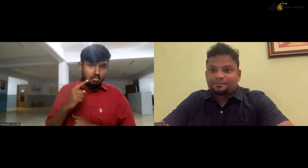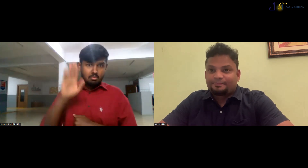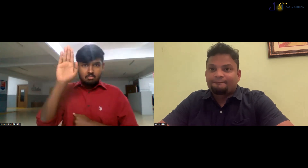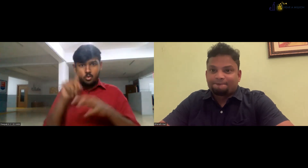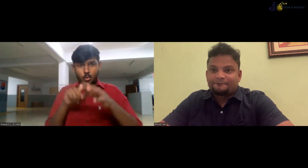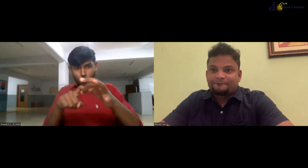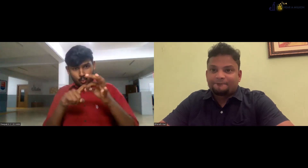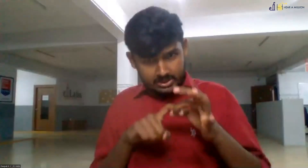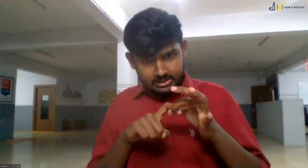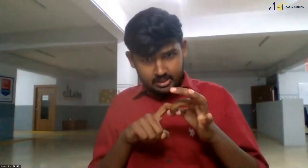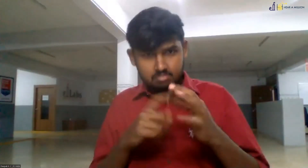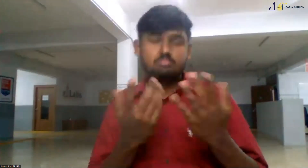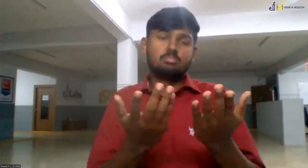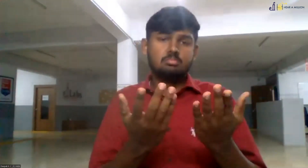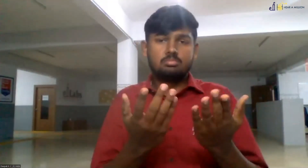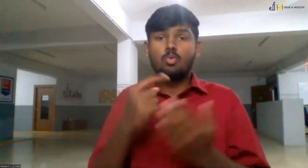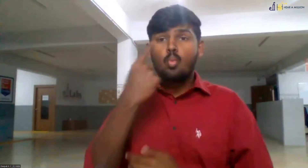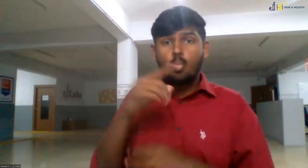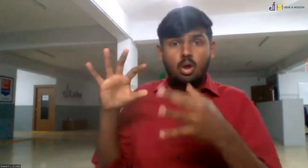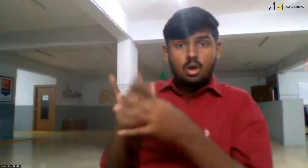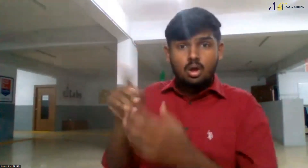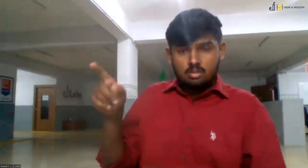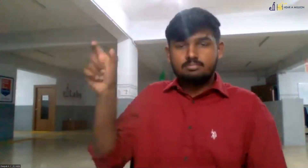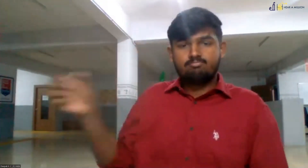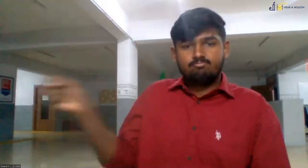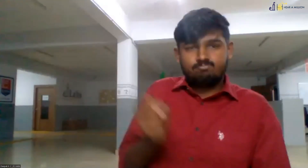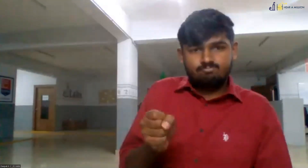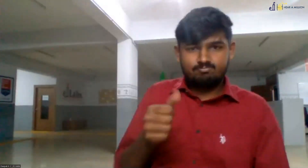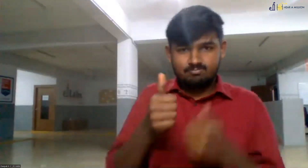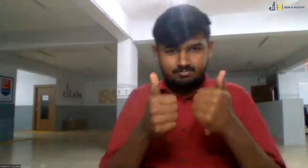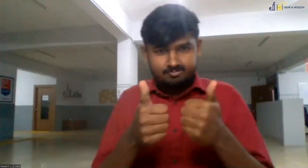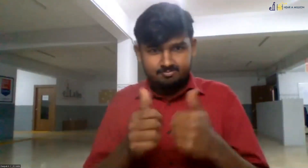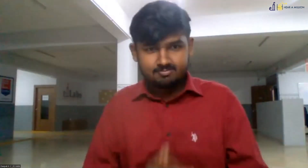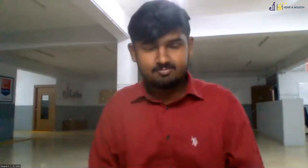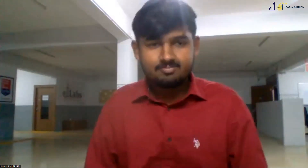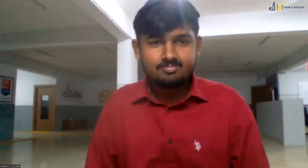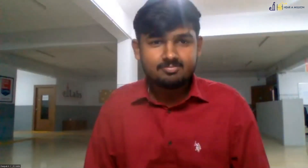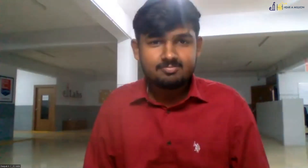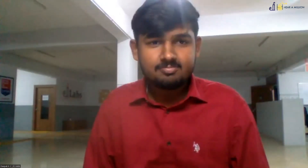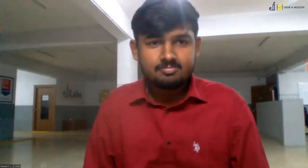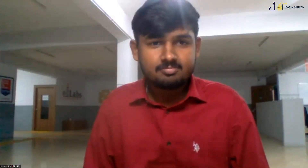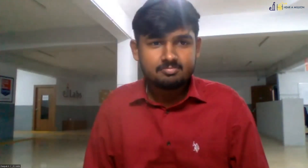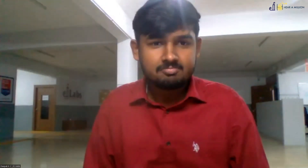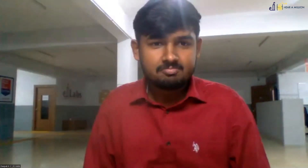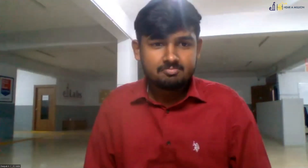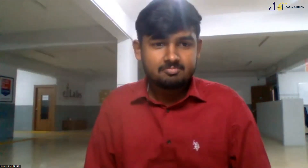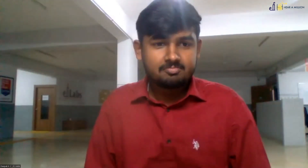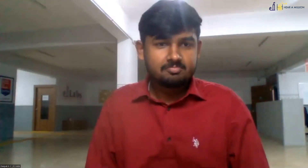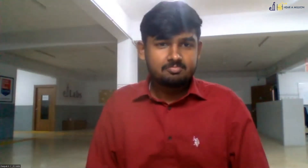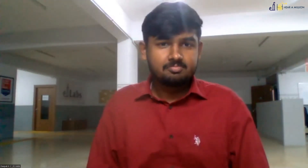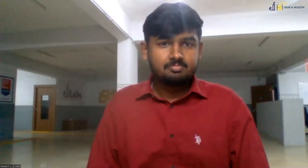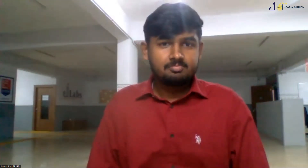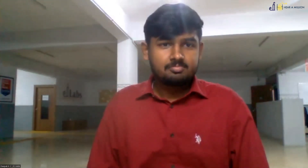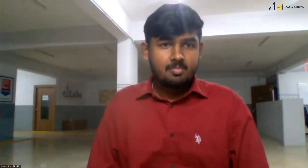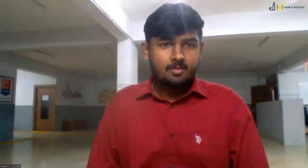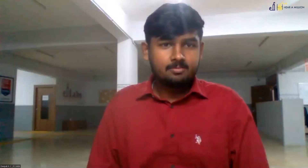to open up the floor to mm, the audience members. Any questions they have, they let us know who they want to ask their questions, and we